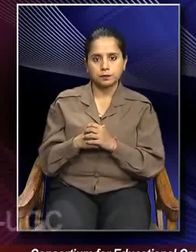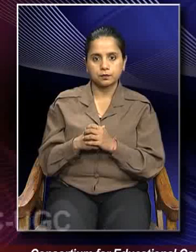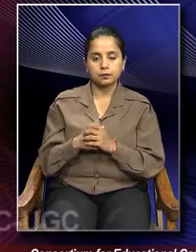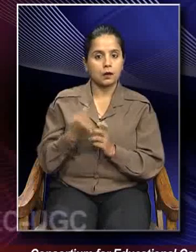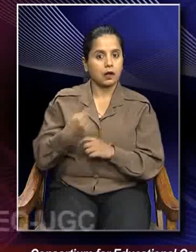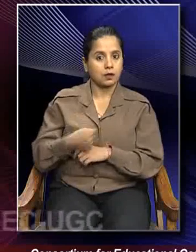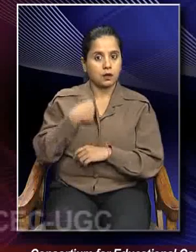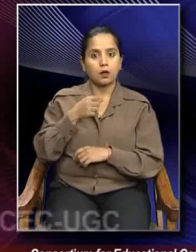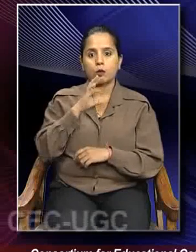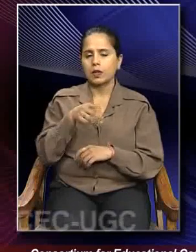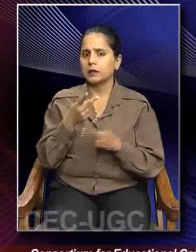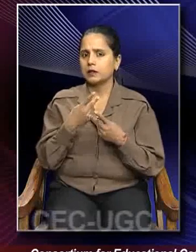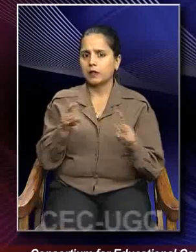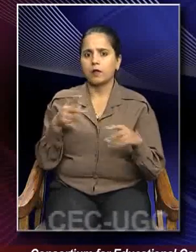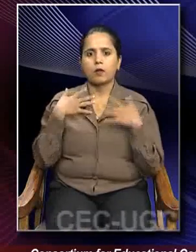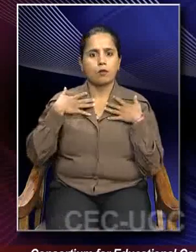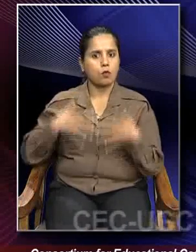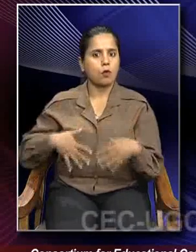Self is different from the body.